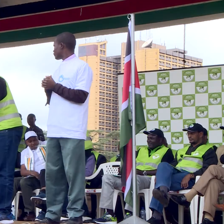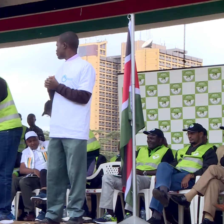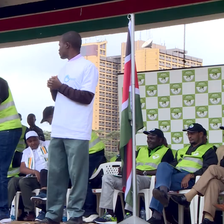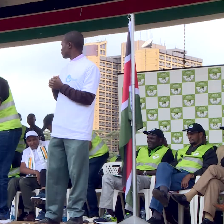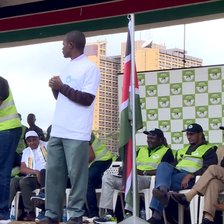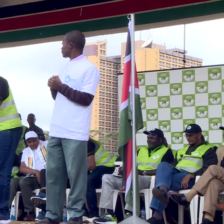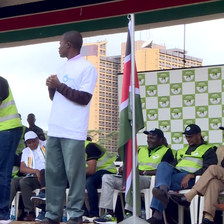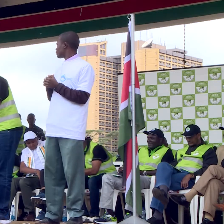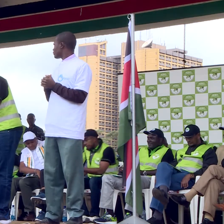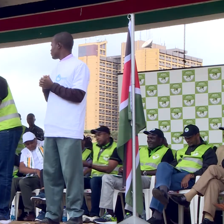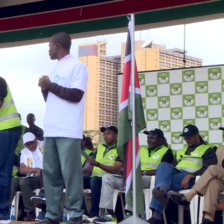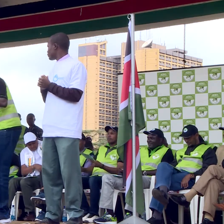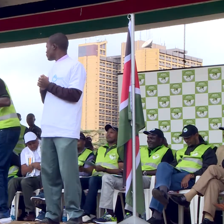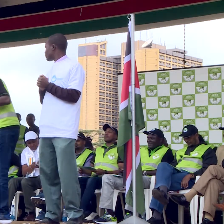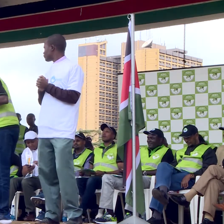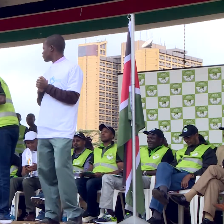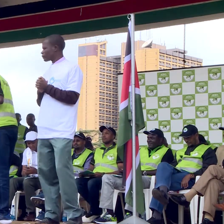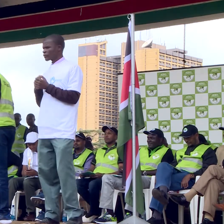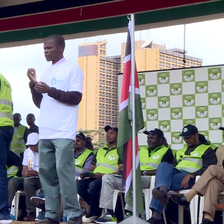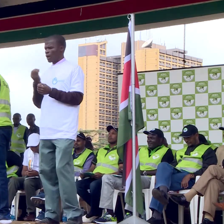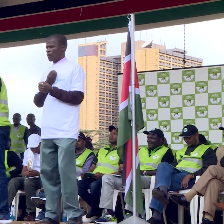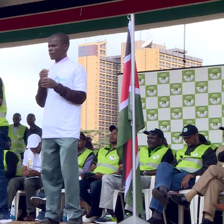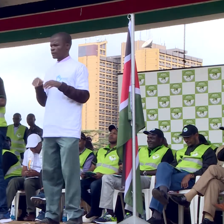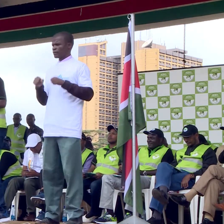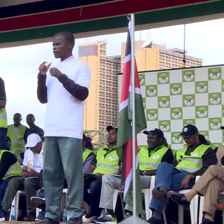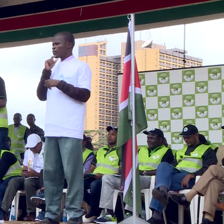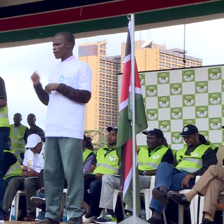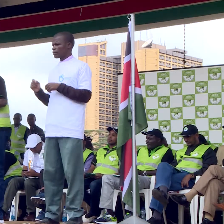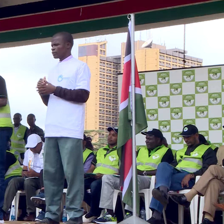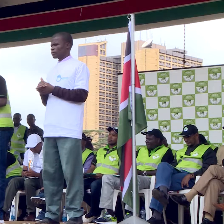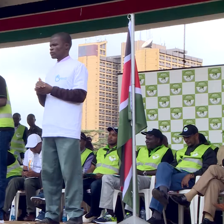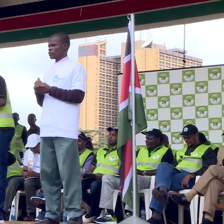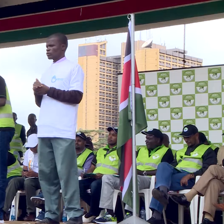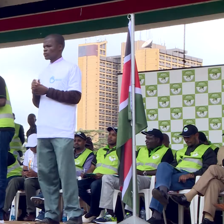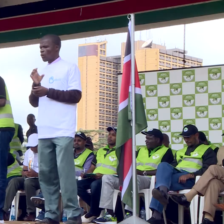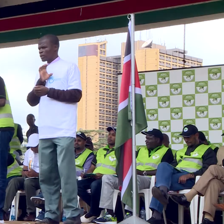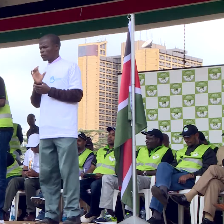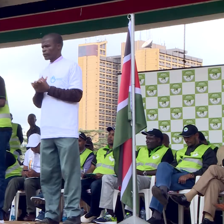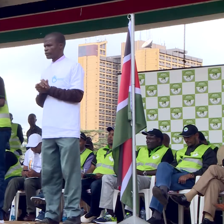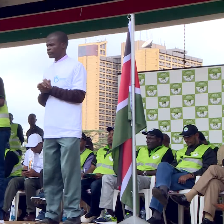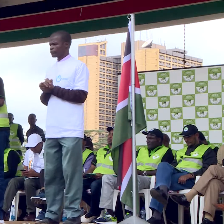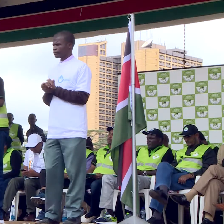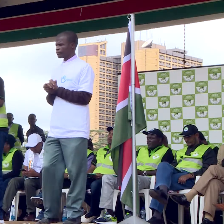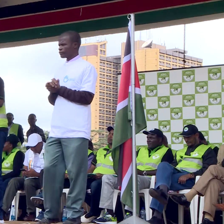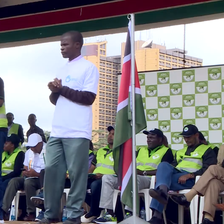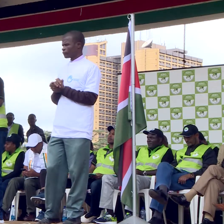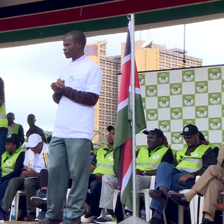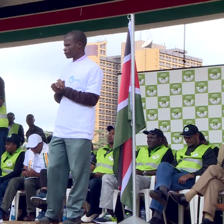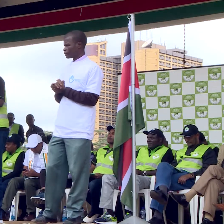you, sir. Our chairman, sir, commissioners, our stakeholders